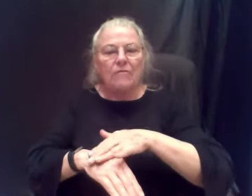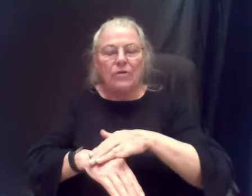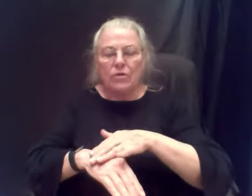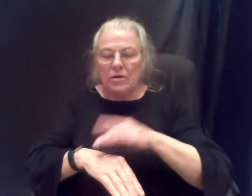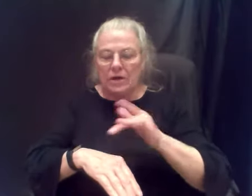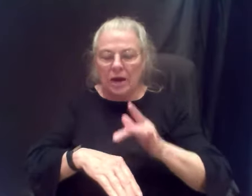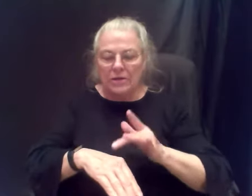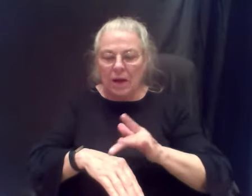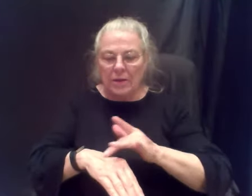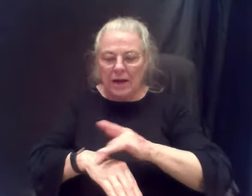your non-dominant hand.